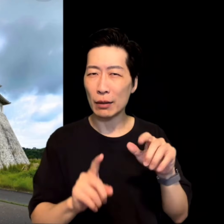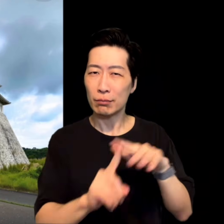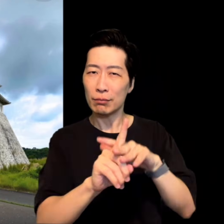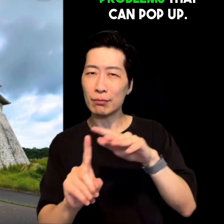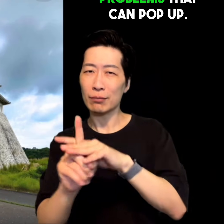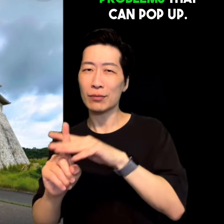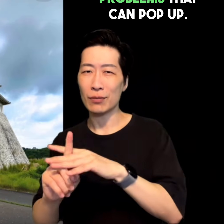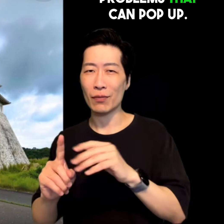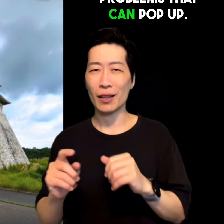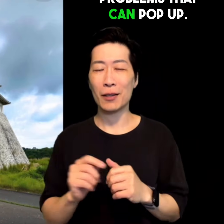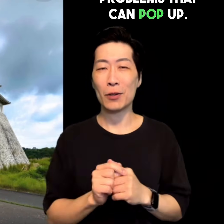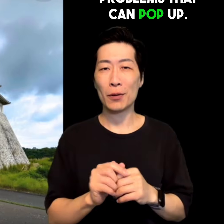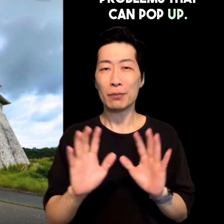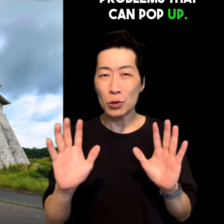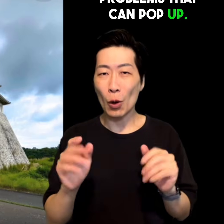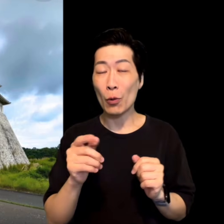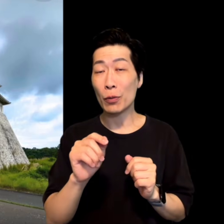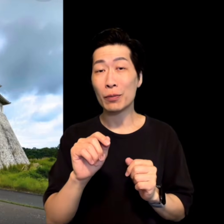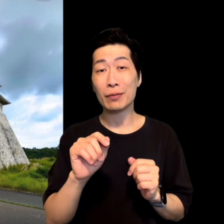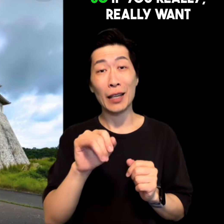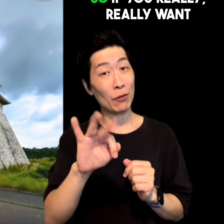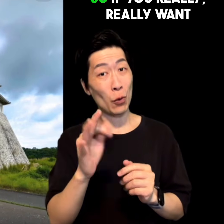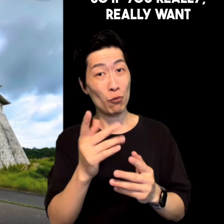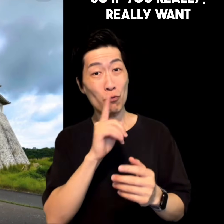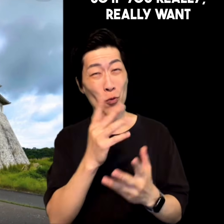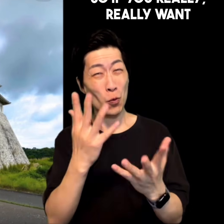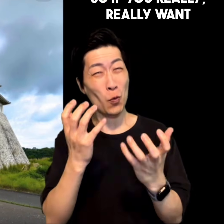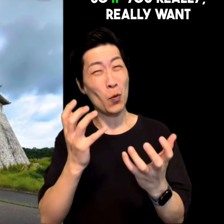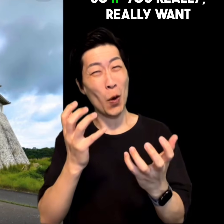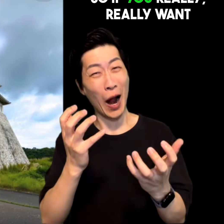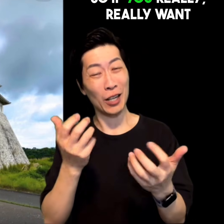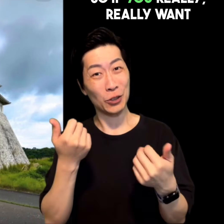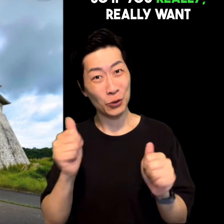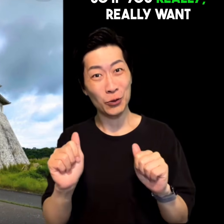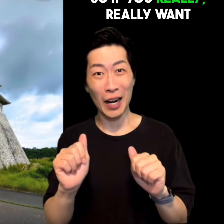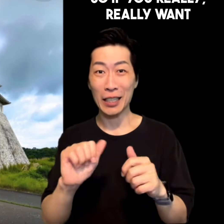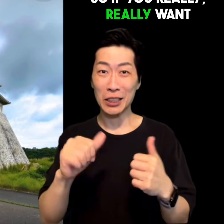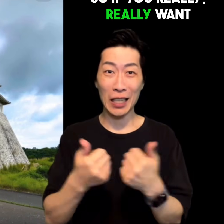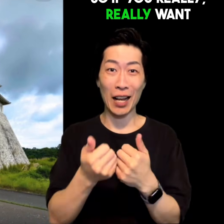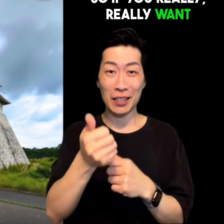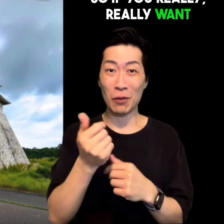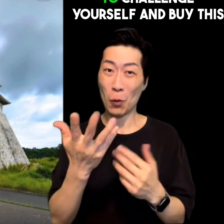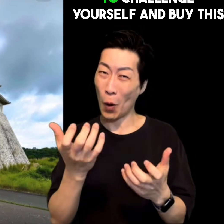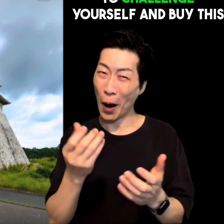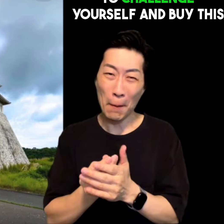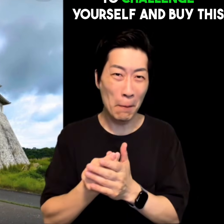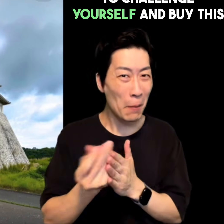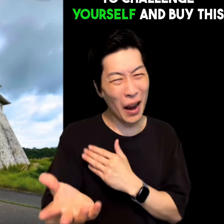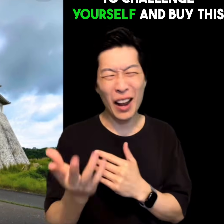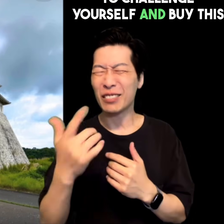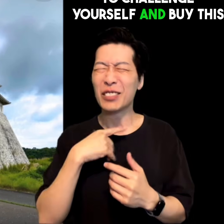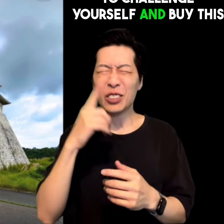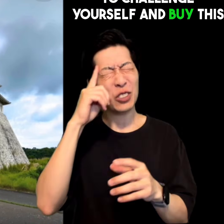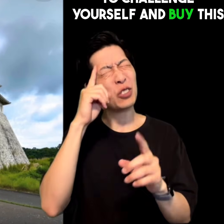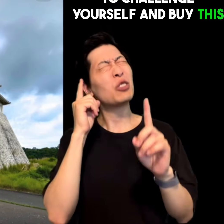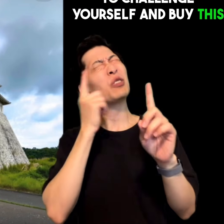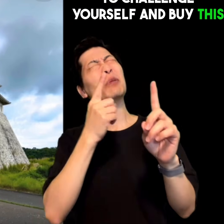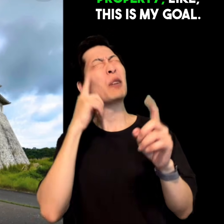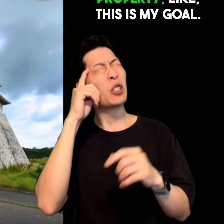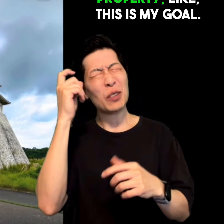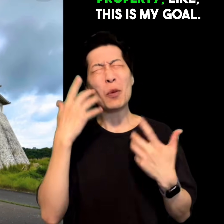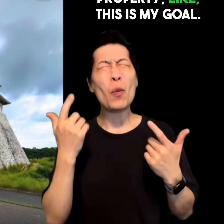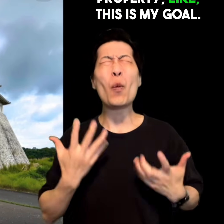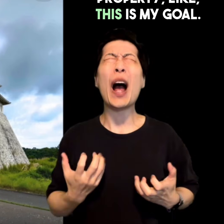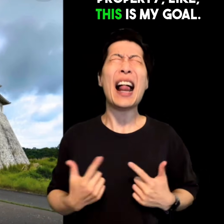different problems that can pop up. So if you really, really want to challenge yourself and buy